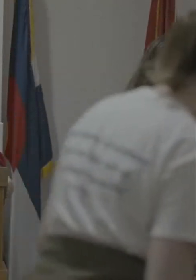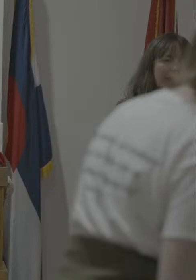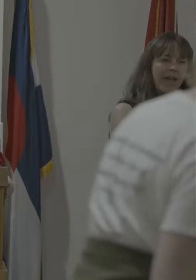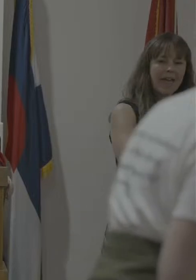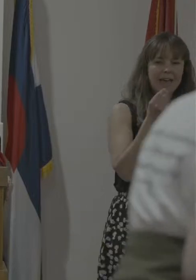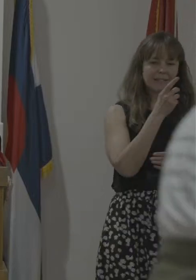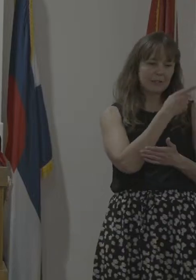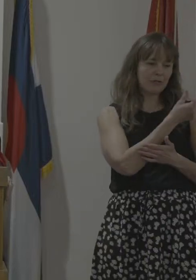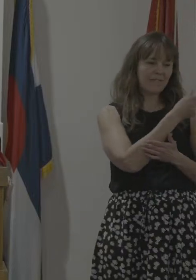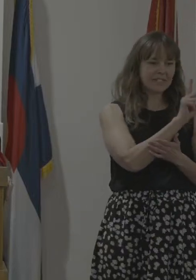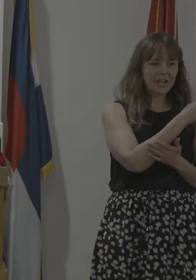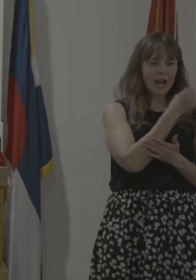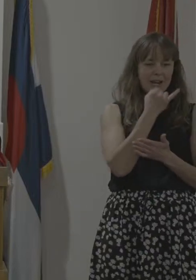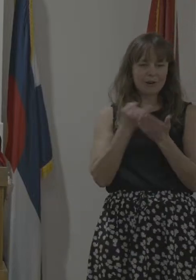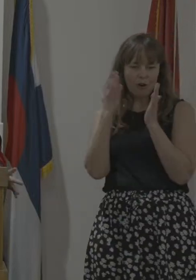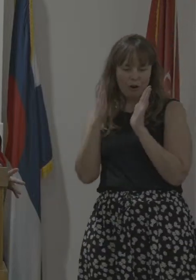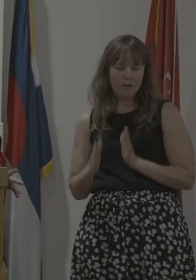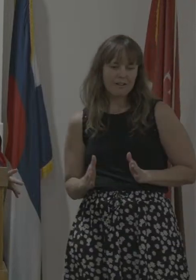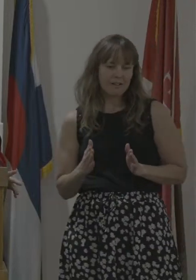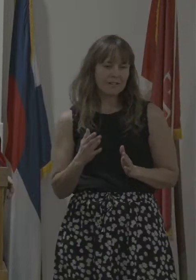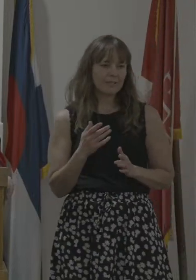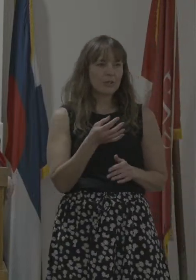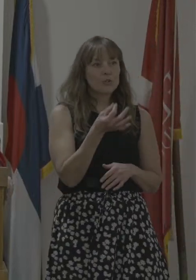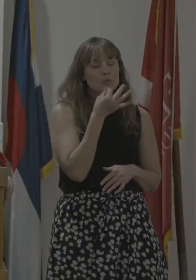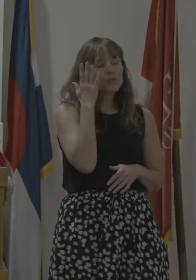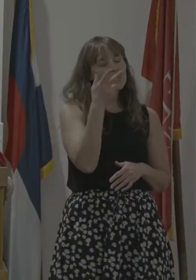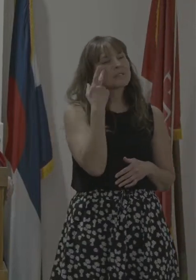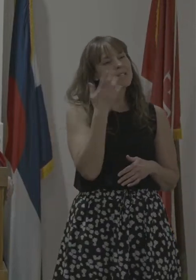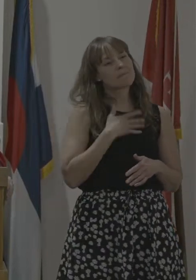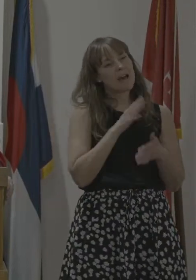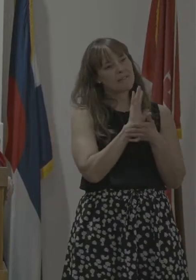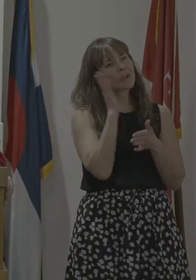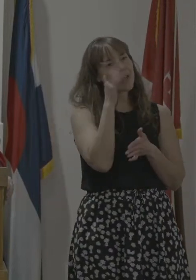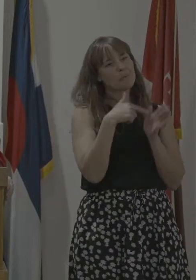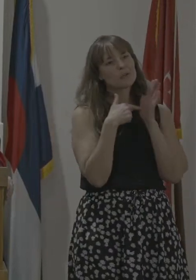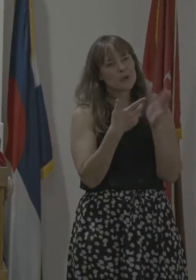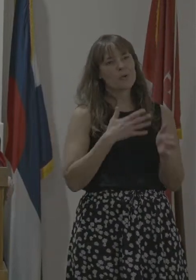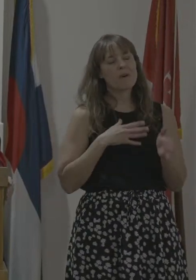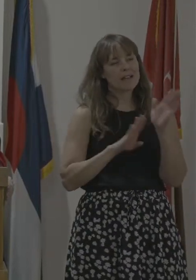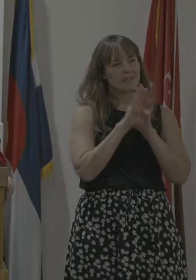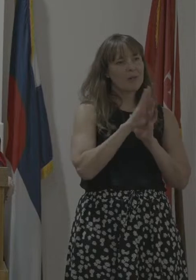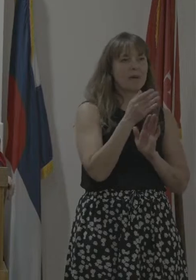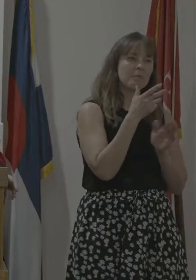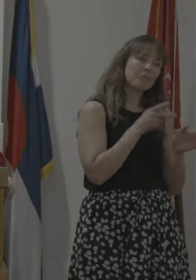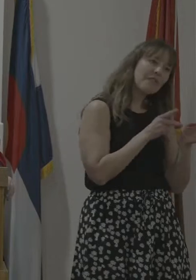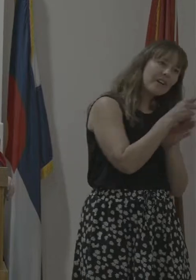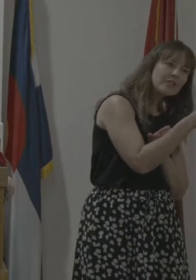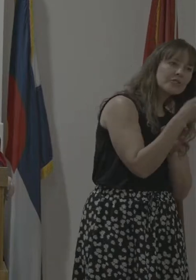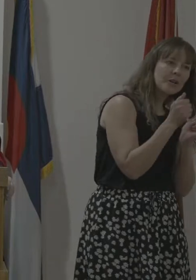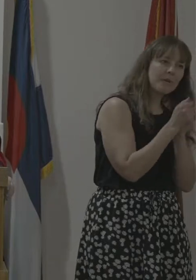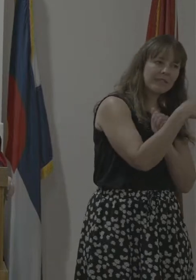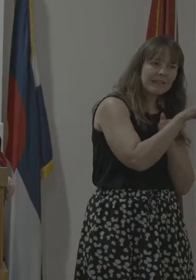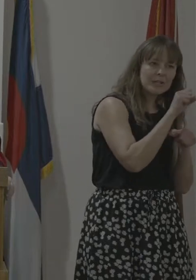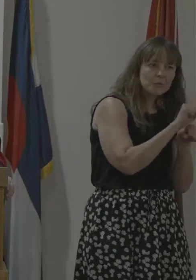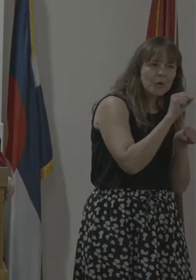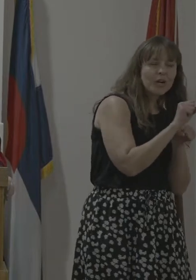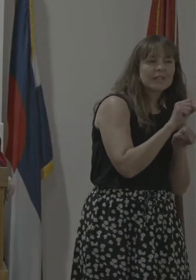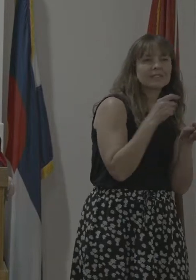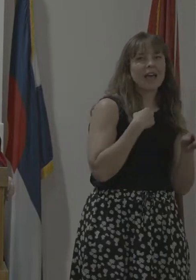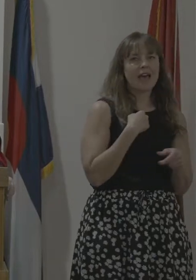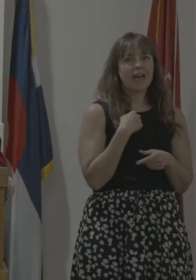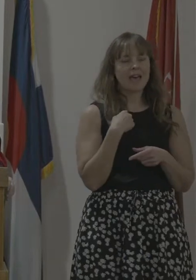artist. Shortly here you'll get to see my video, which will showcase my development professionally through these works. I